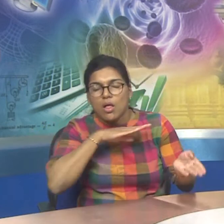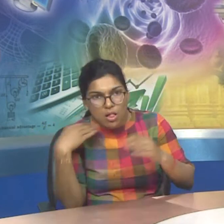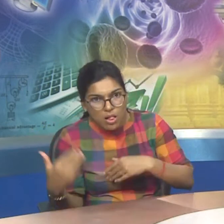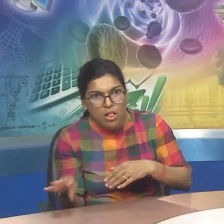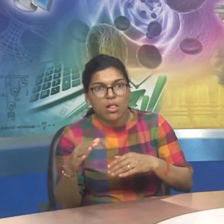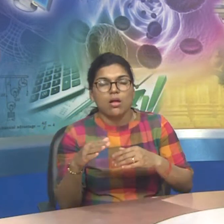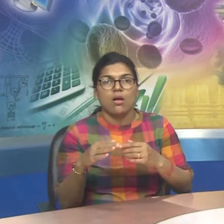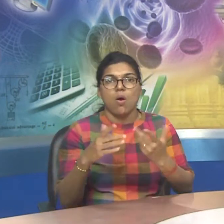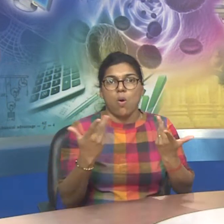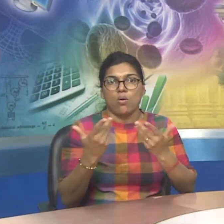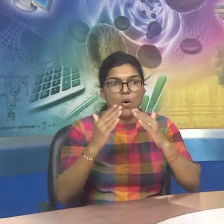situation